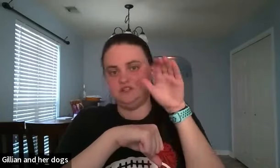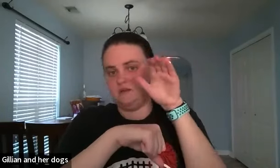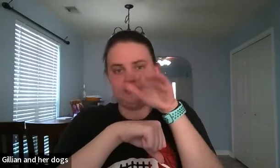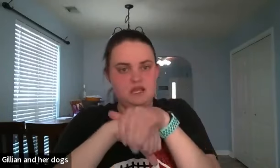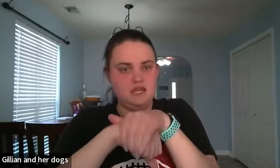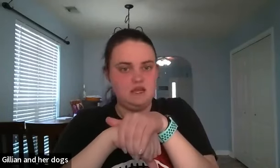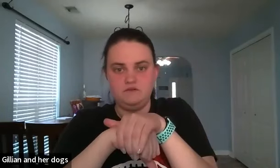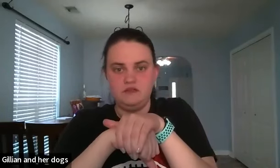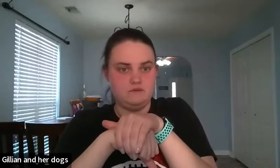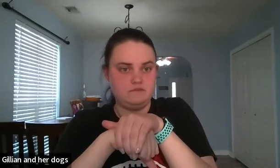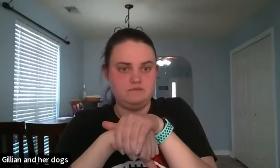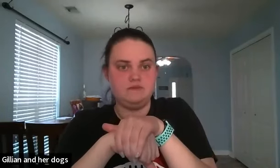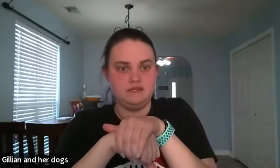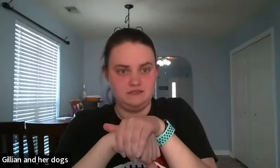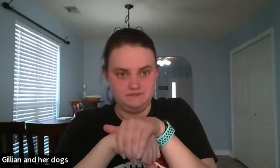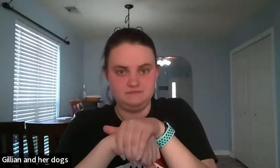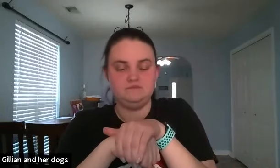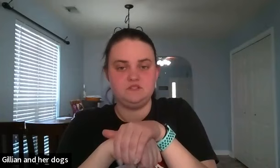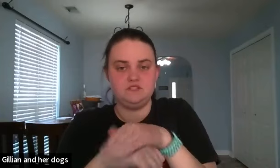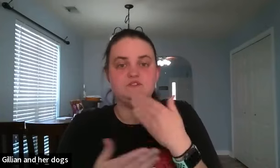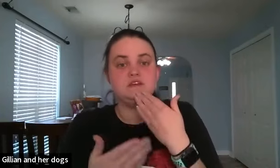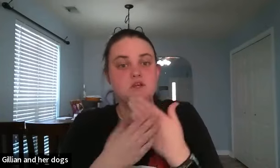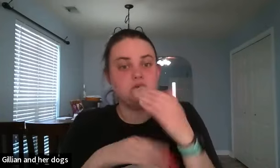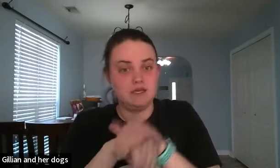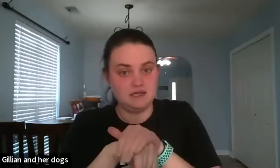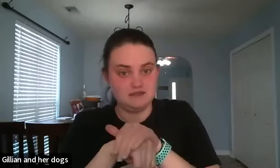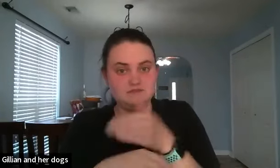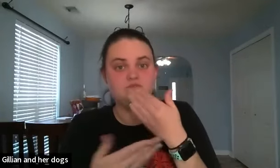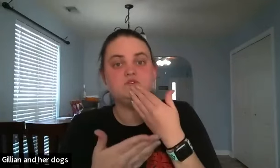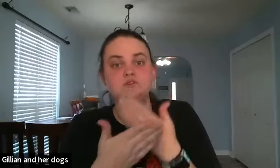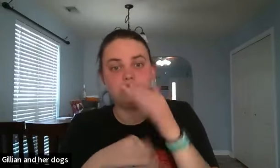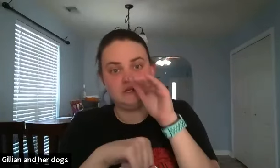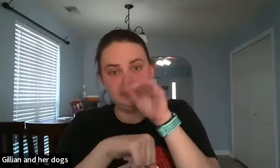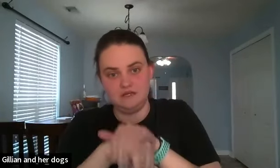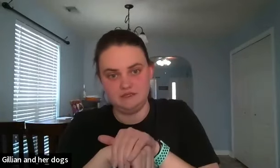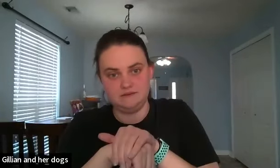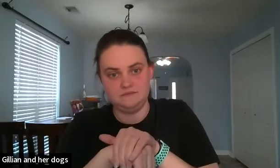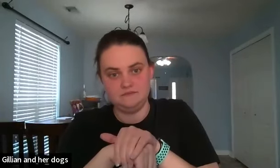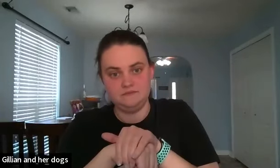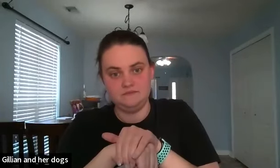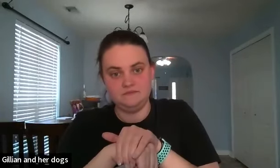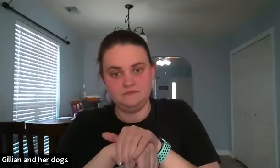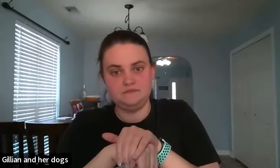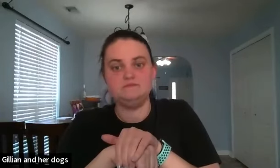just kind of put your hand over the other one, night. So if you're saying good night.